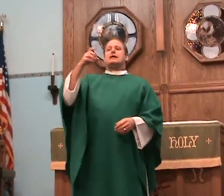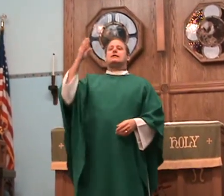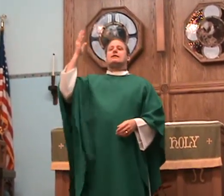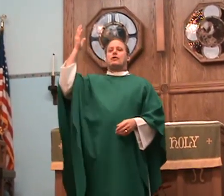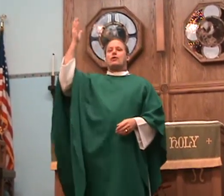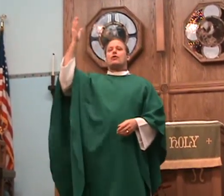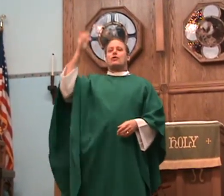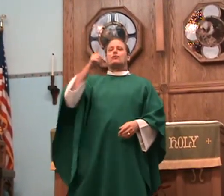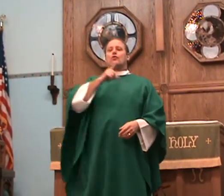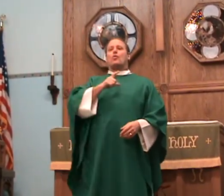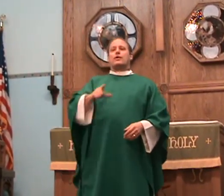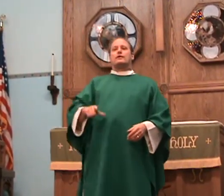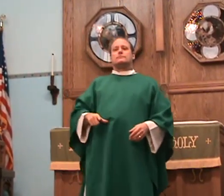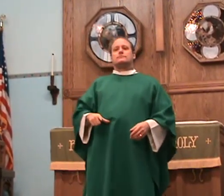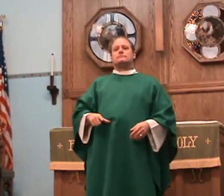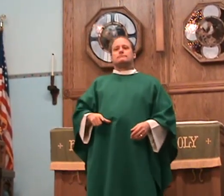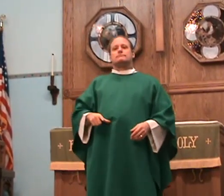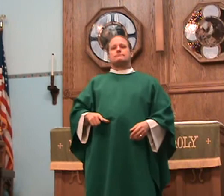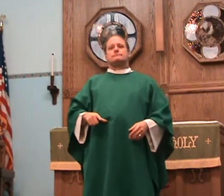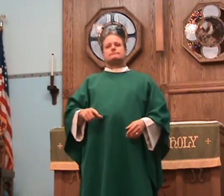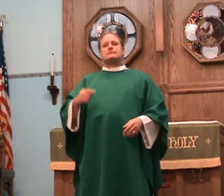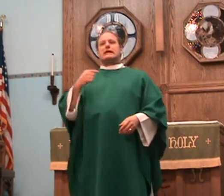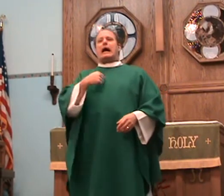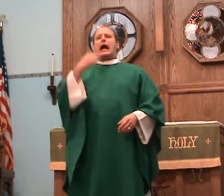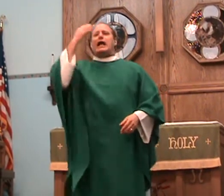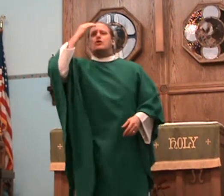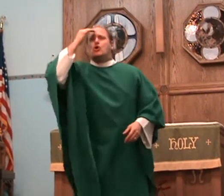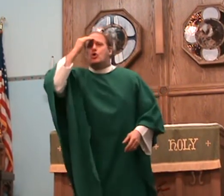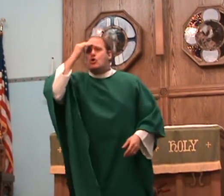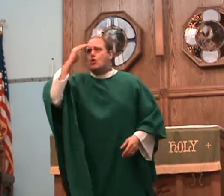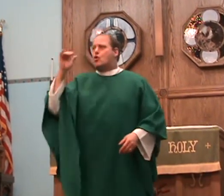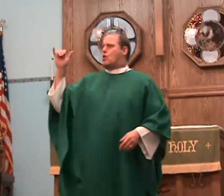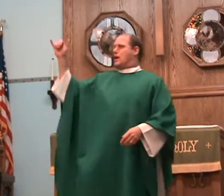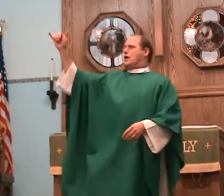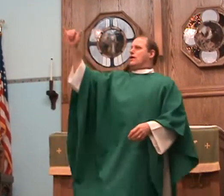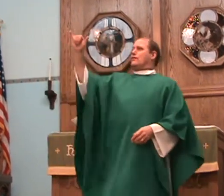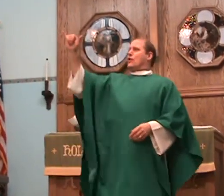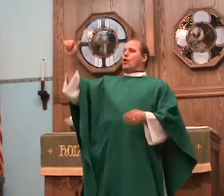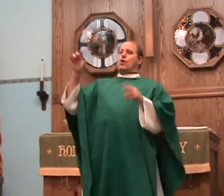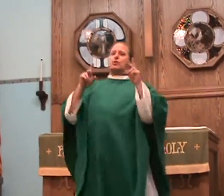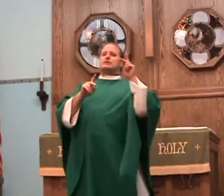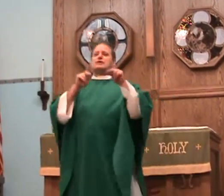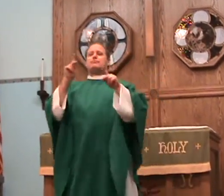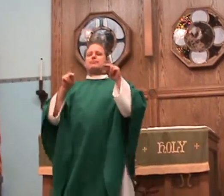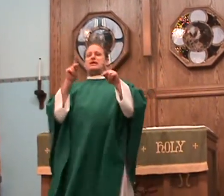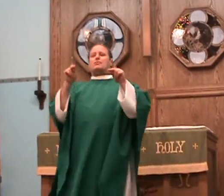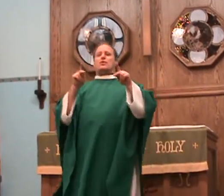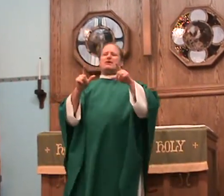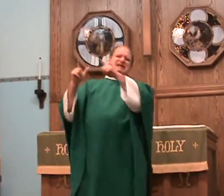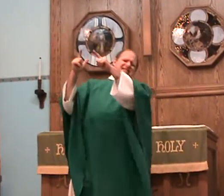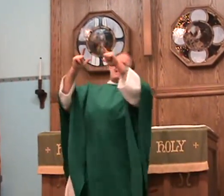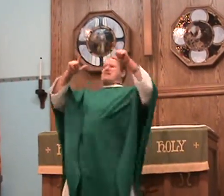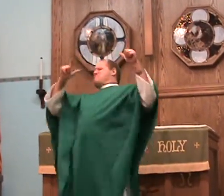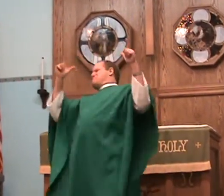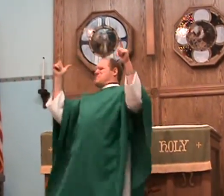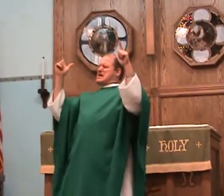need the Lord. I knew those people, that